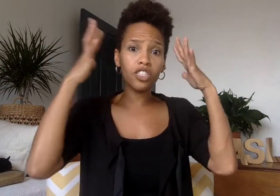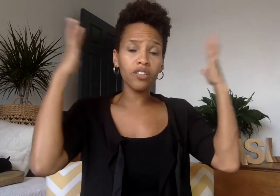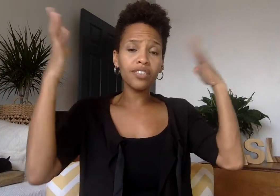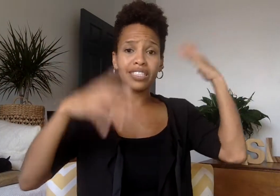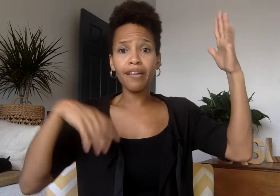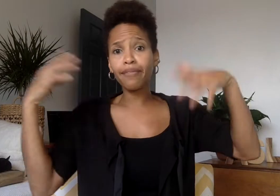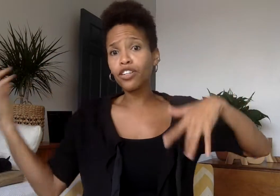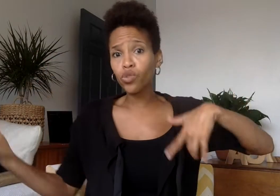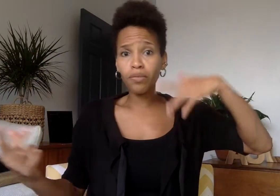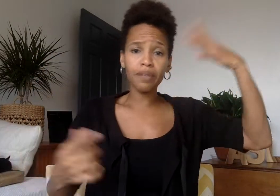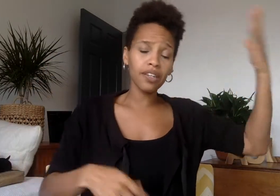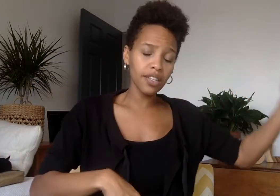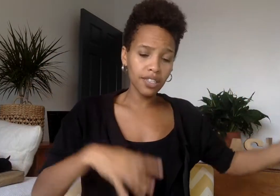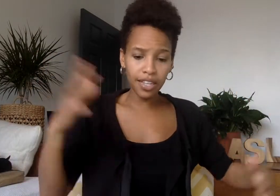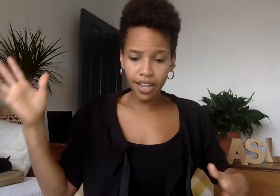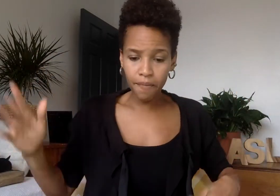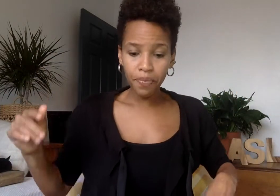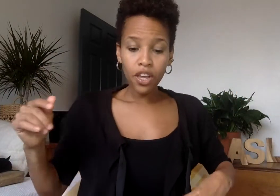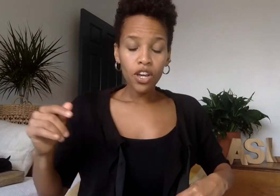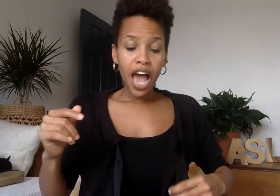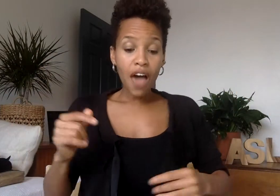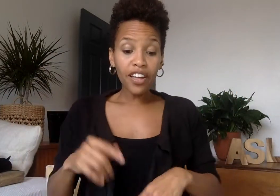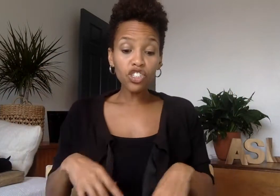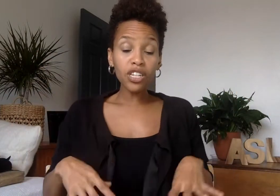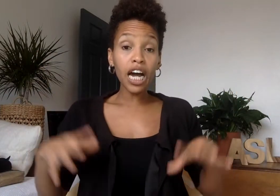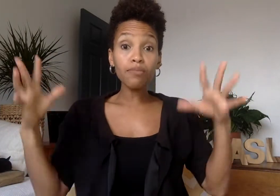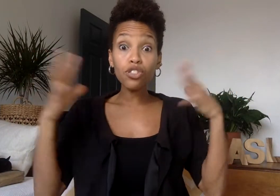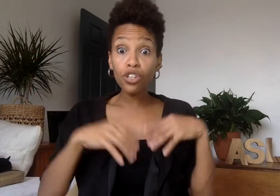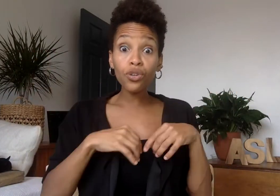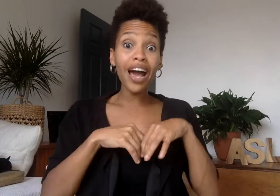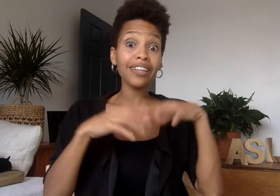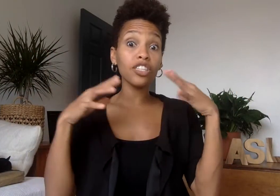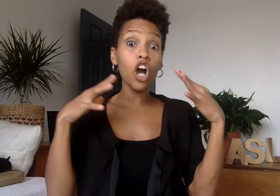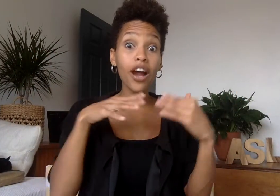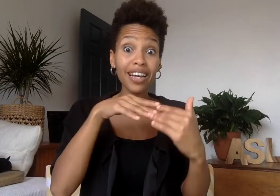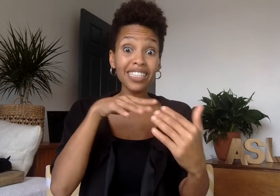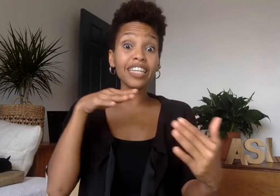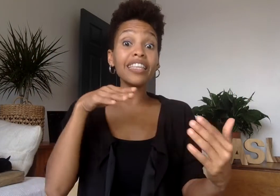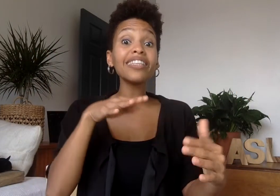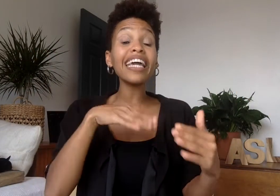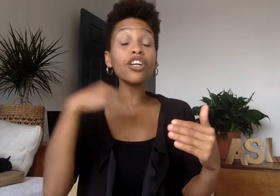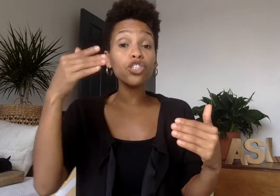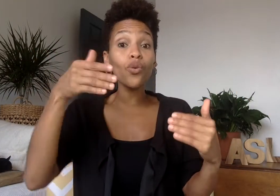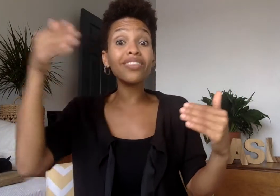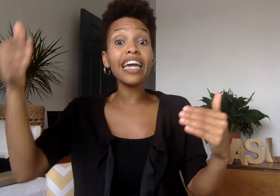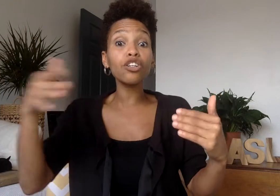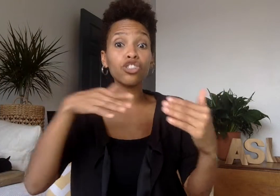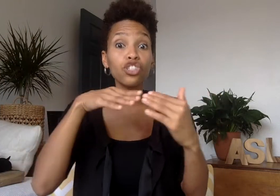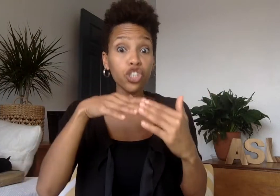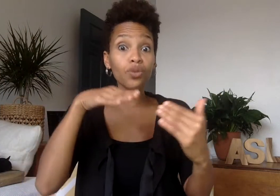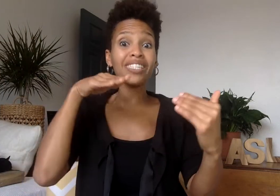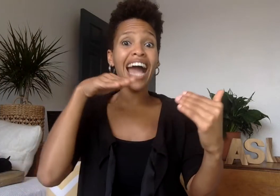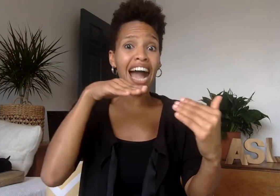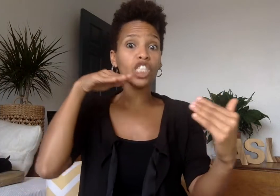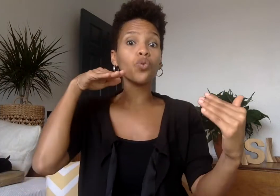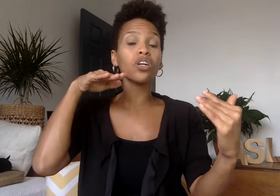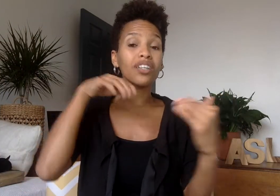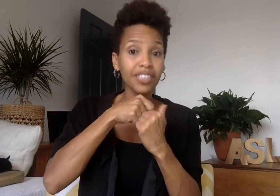all these things, I'm not gonna be able to swim, I'm not gonna be able to this, that. And then she comes to, has the car accident, and later she shows the actual